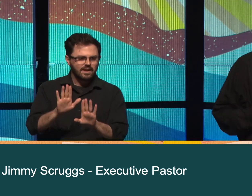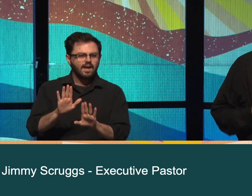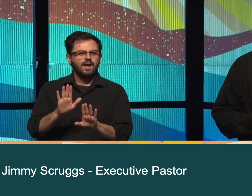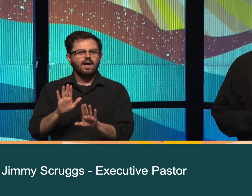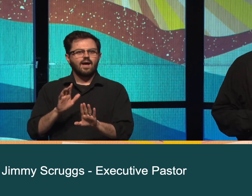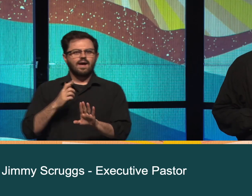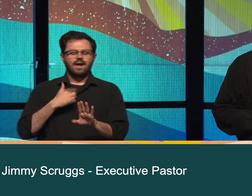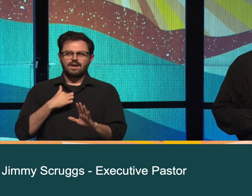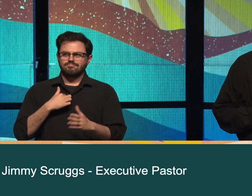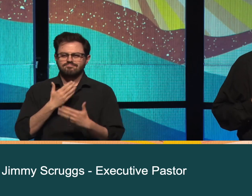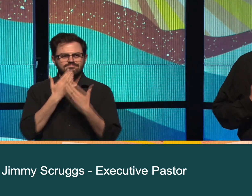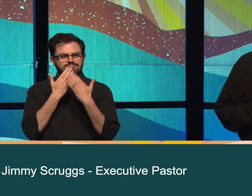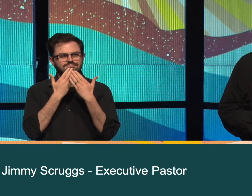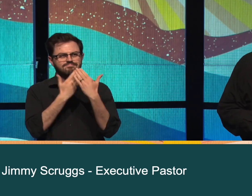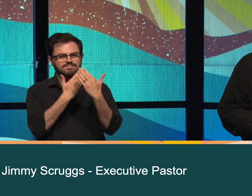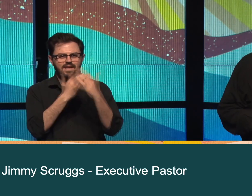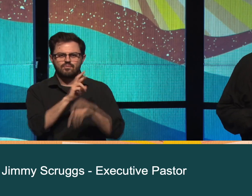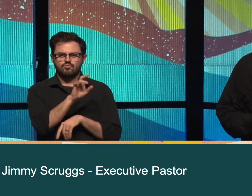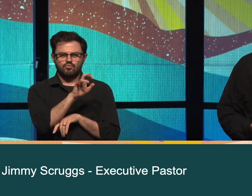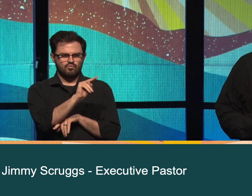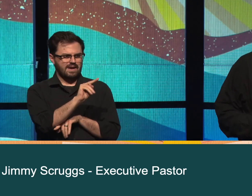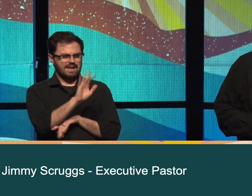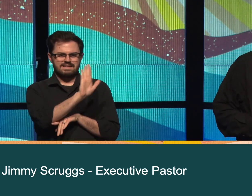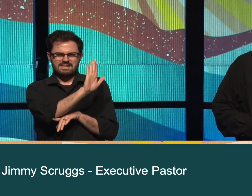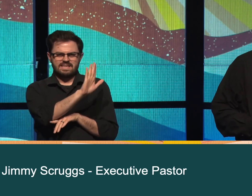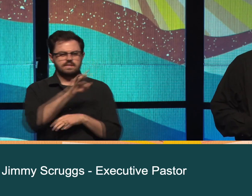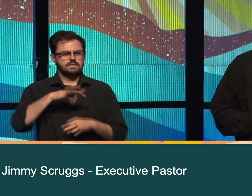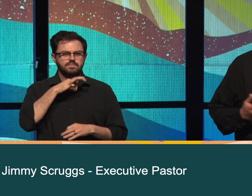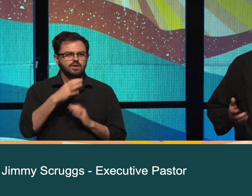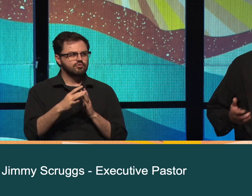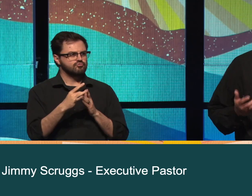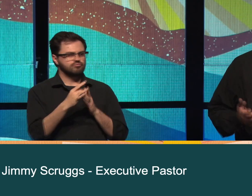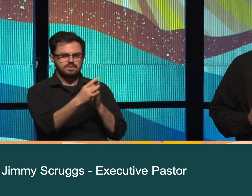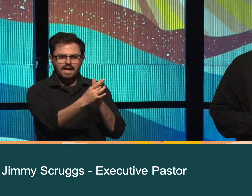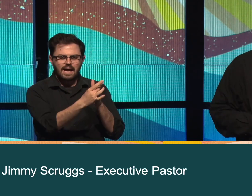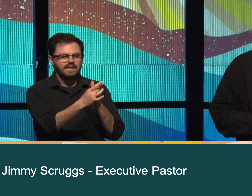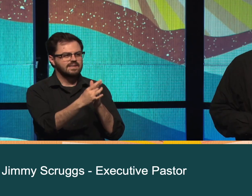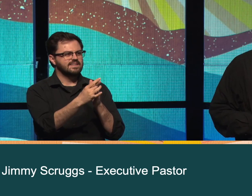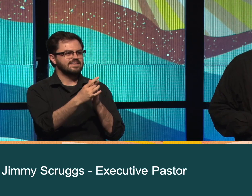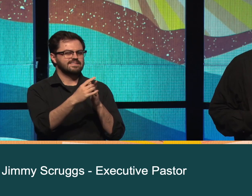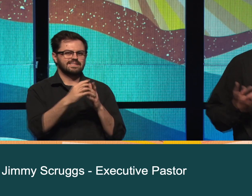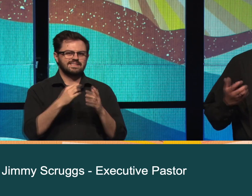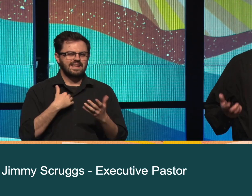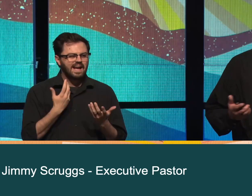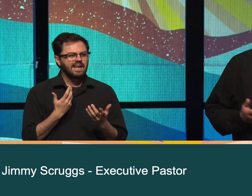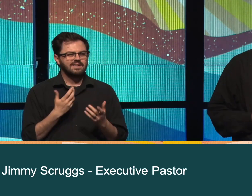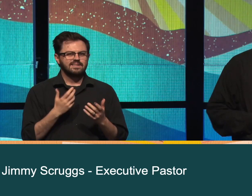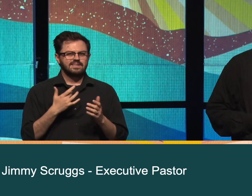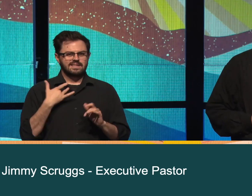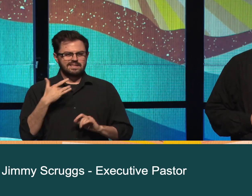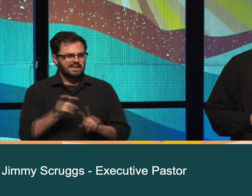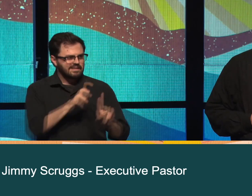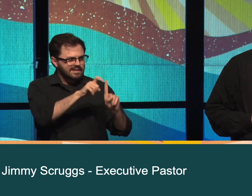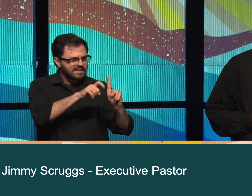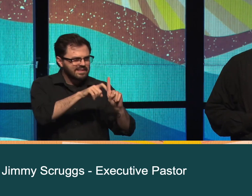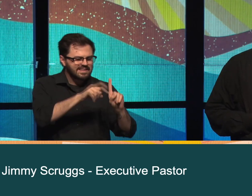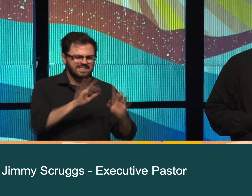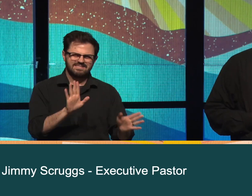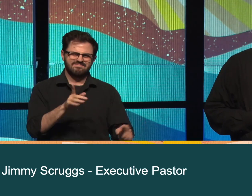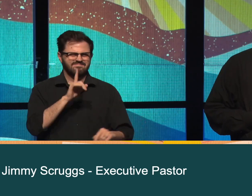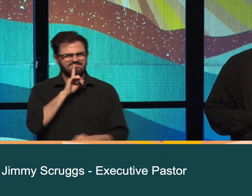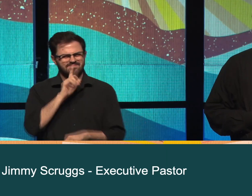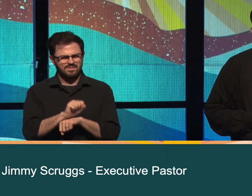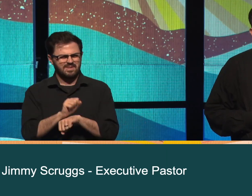thankful for Ryan's spiritual guidance and leadership, and I give him a hard time about length of time, but I really do appreciate